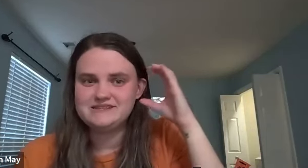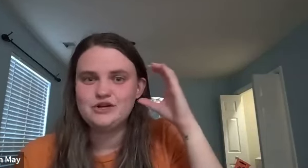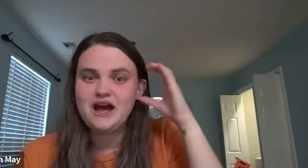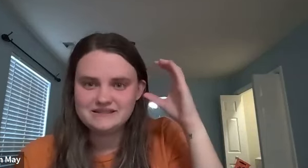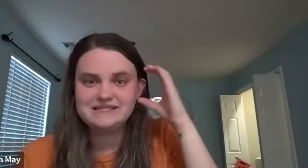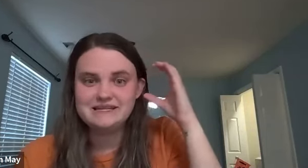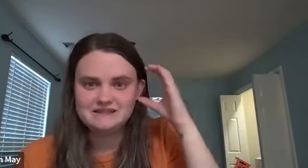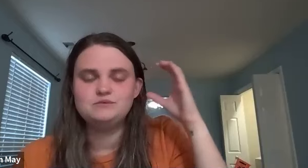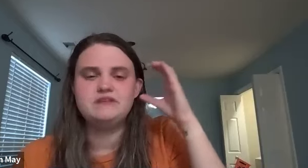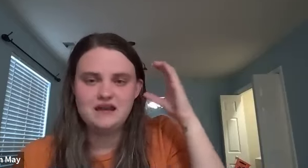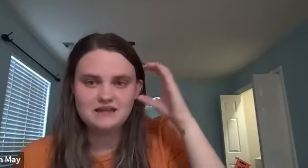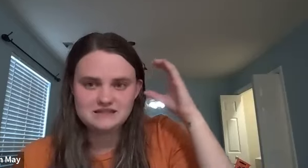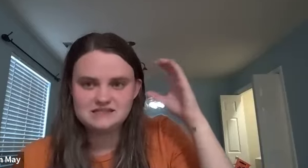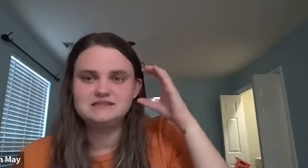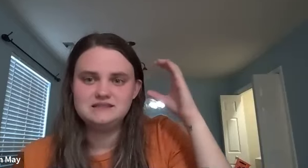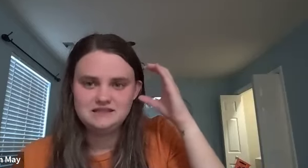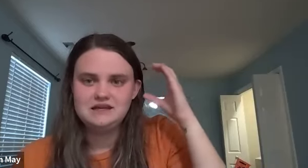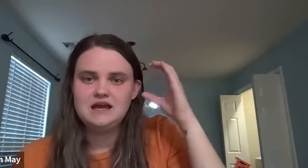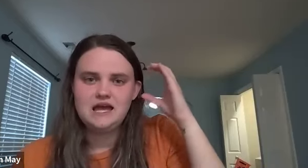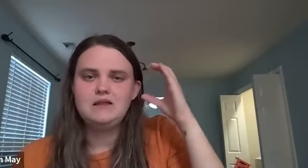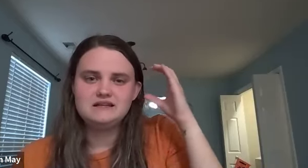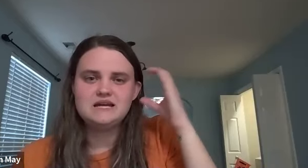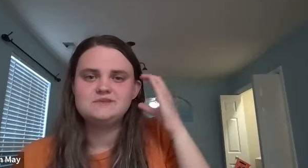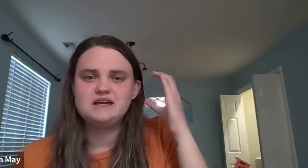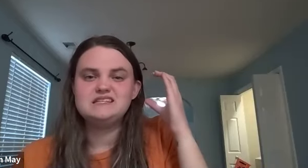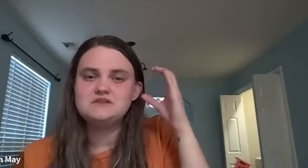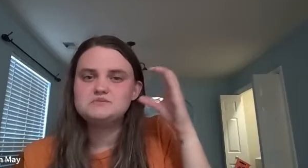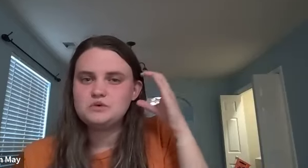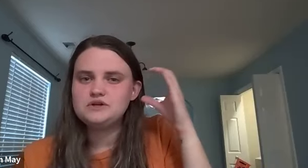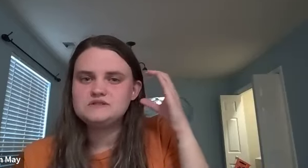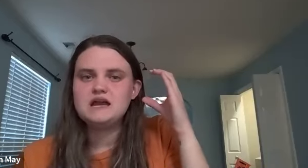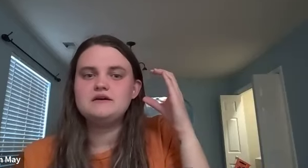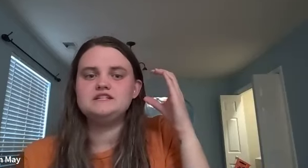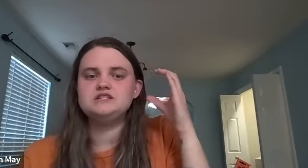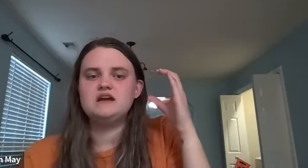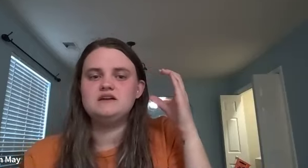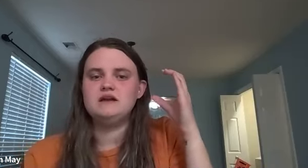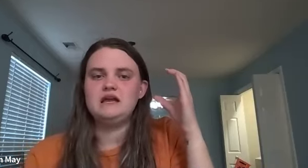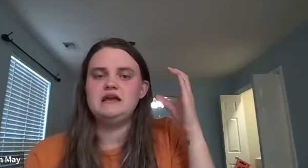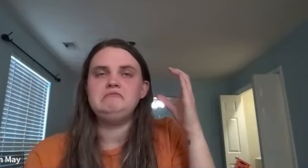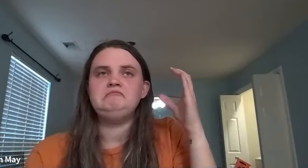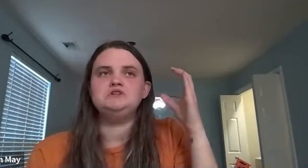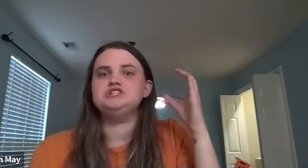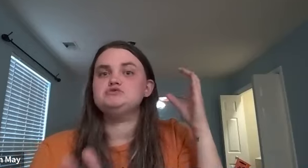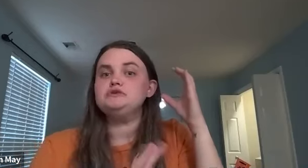for cousins with that S. And a lot of times I see this more used now as just kind of a